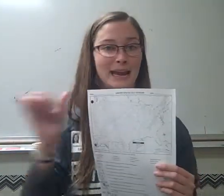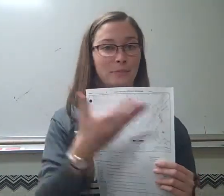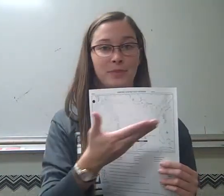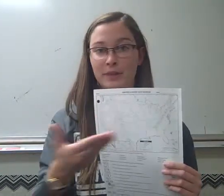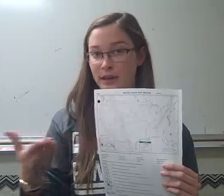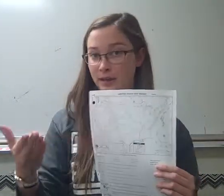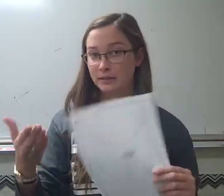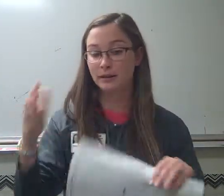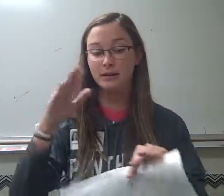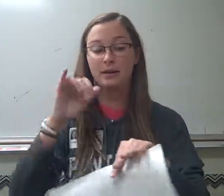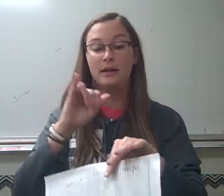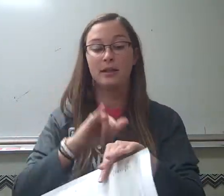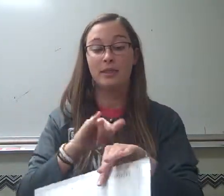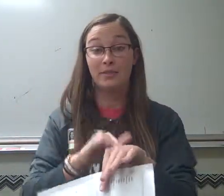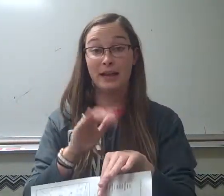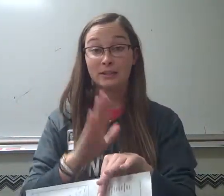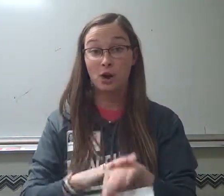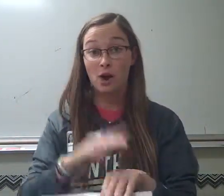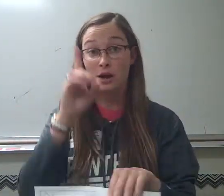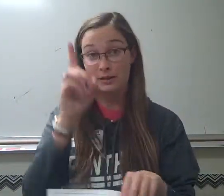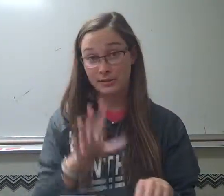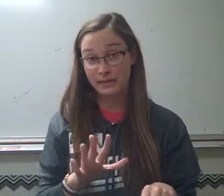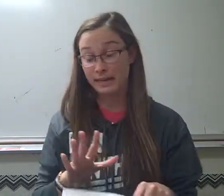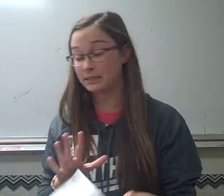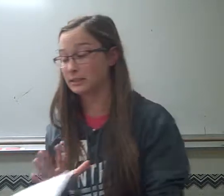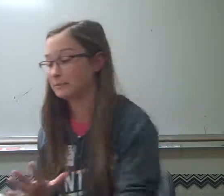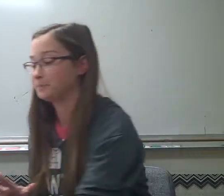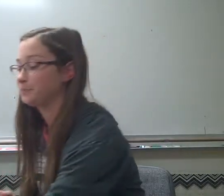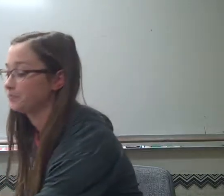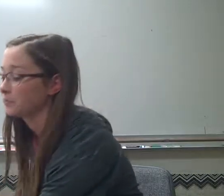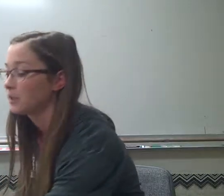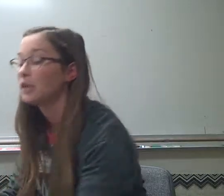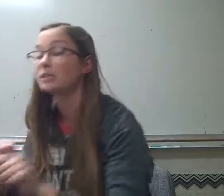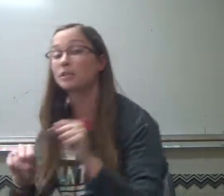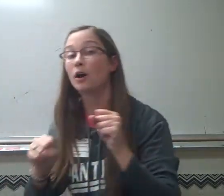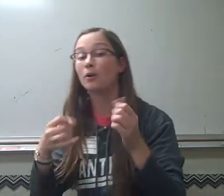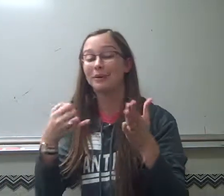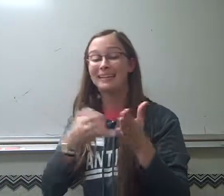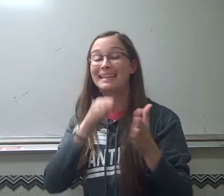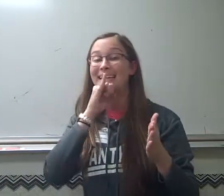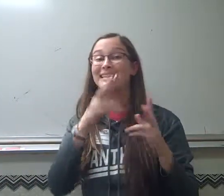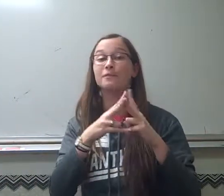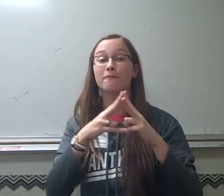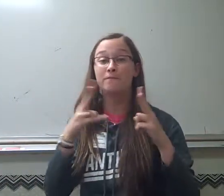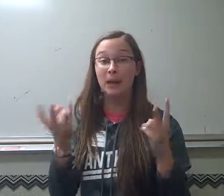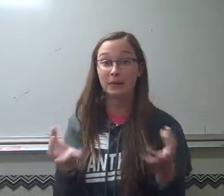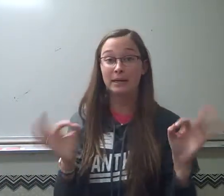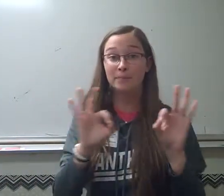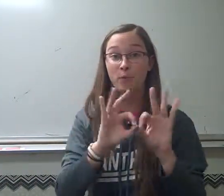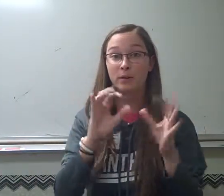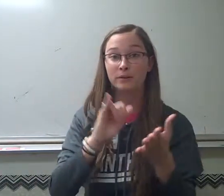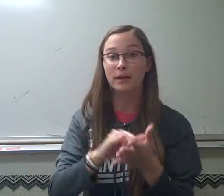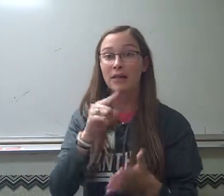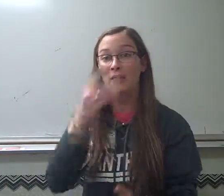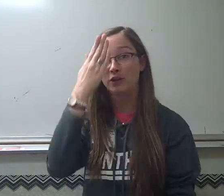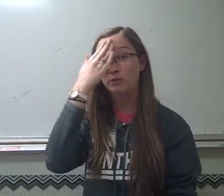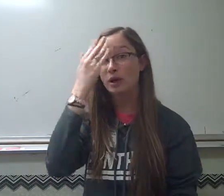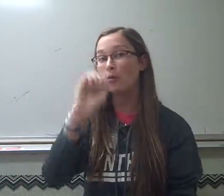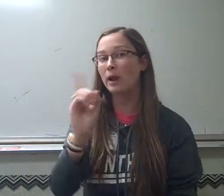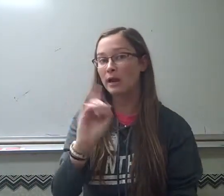same thing that's on the test. So, it is very important that you know